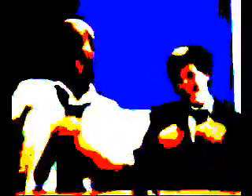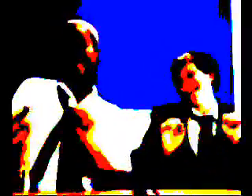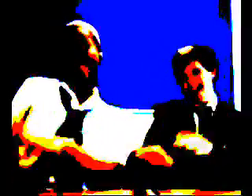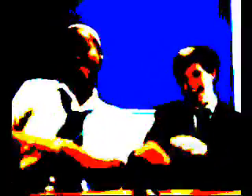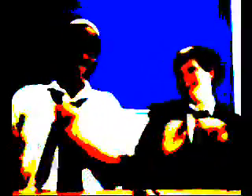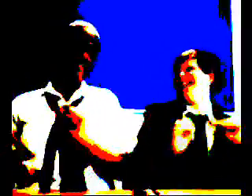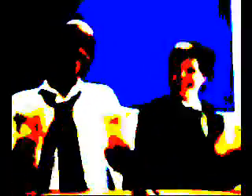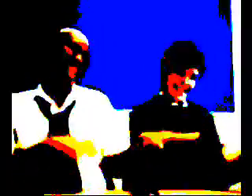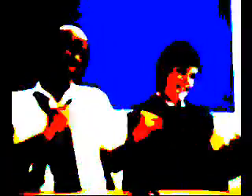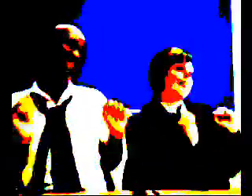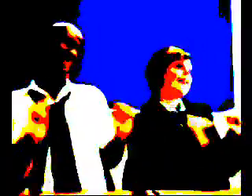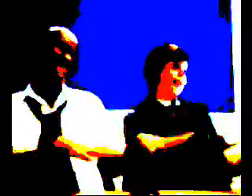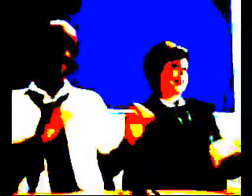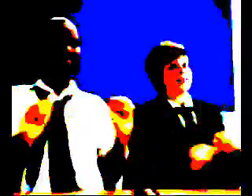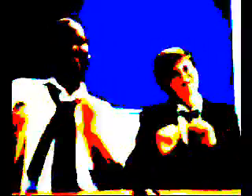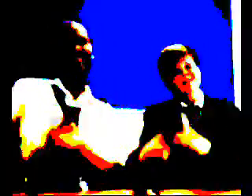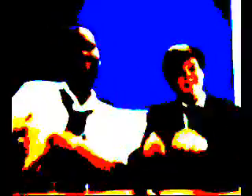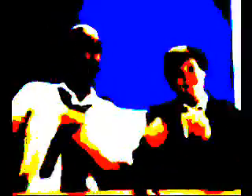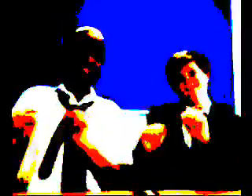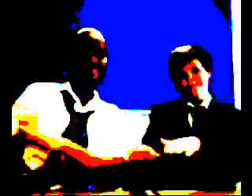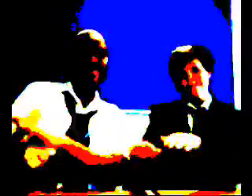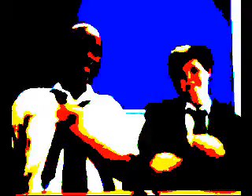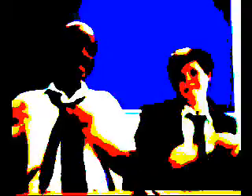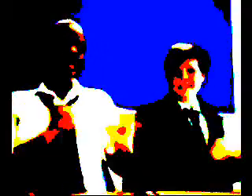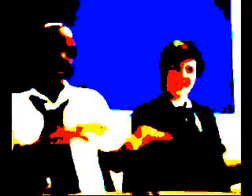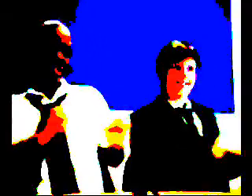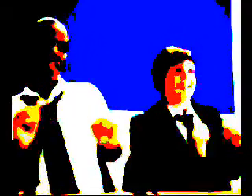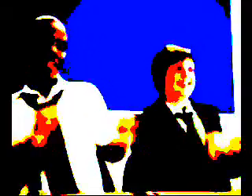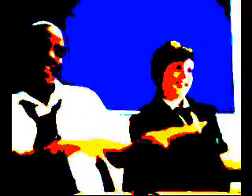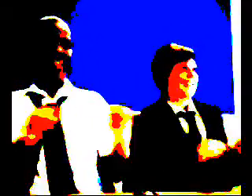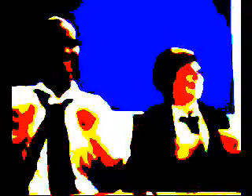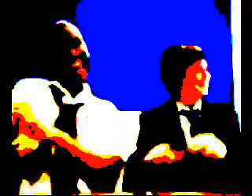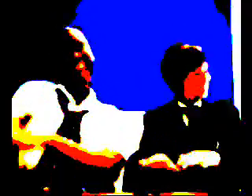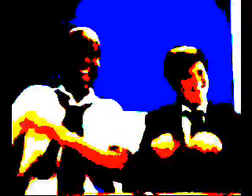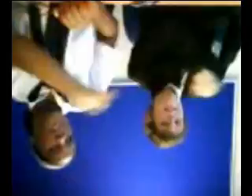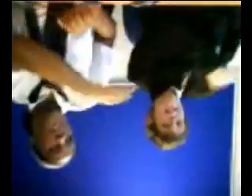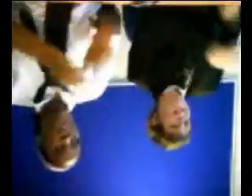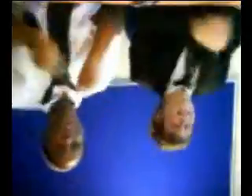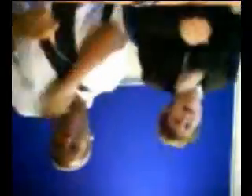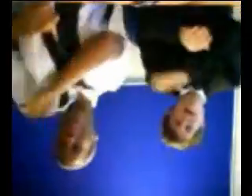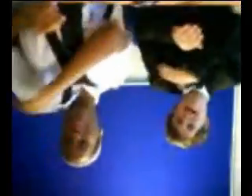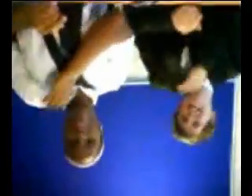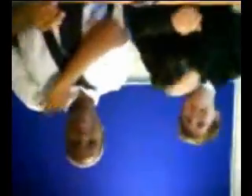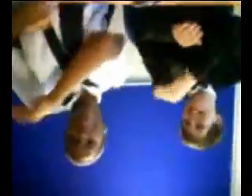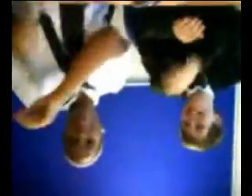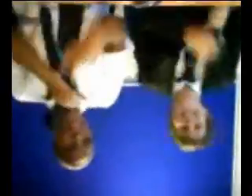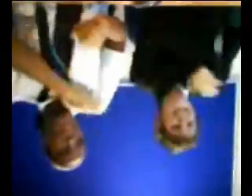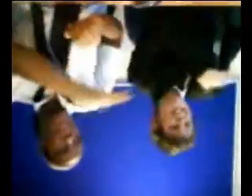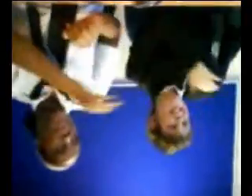the time I'm dreaming of you Every night Every time I close my eyes I'm dreaming, dreaming